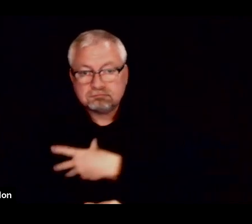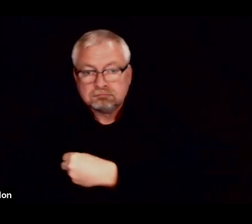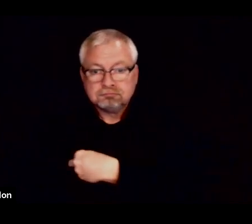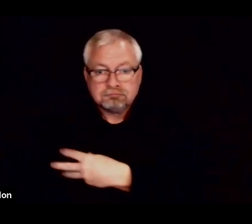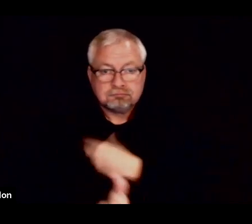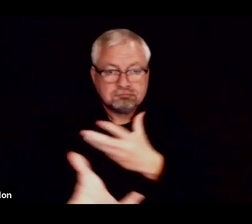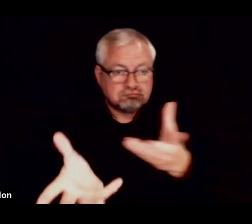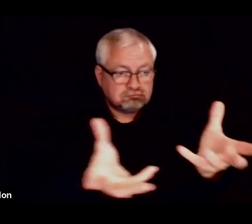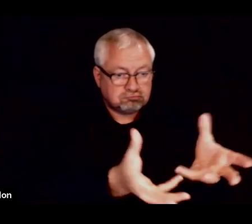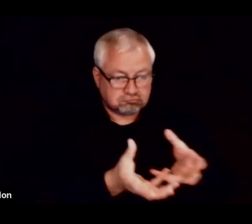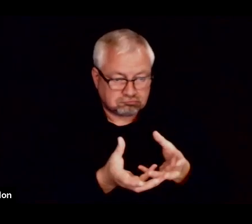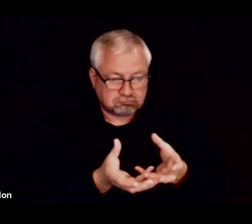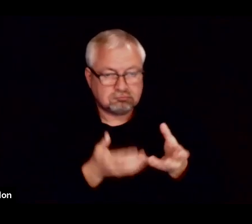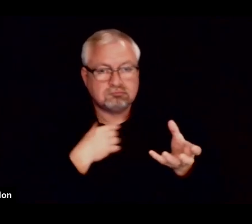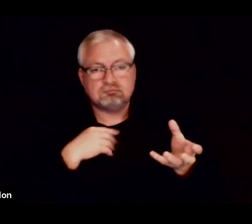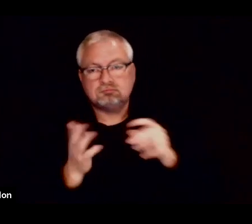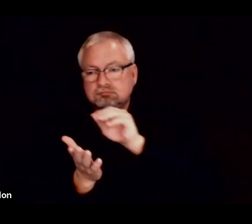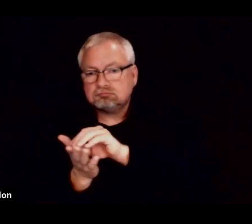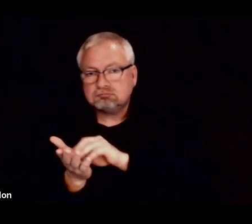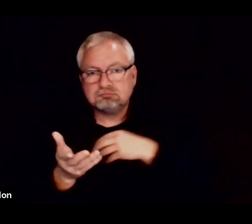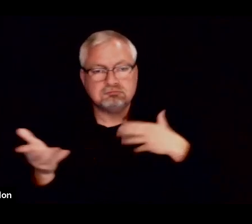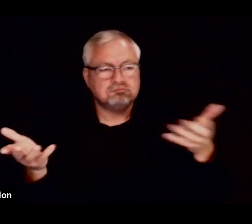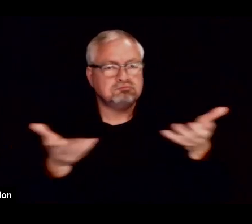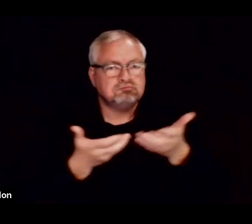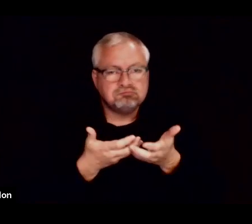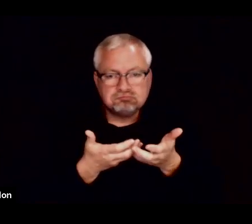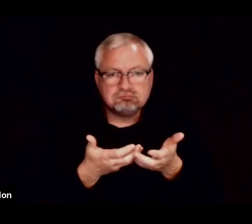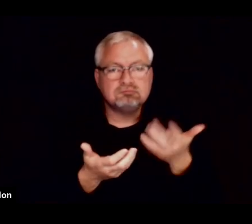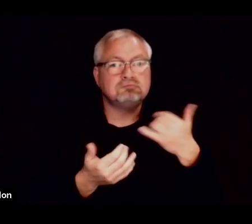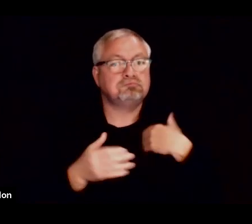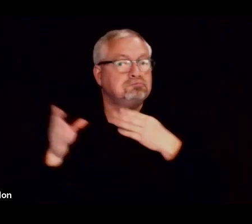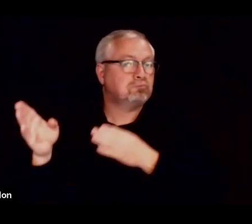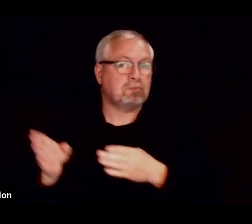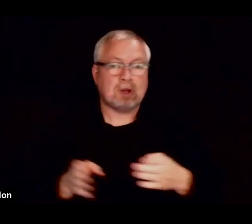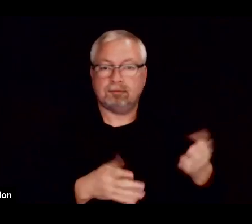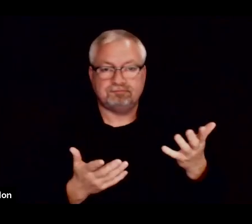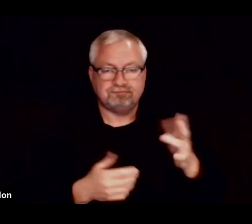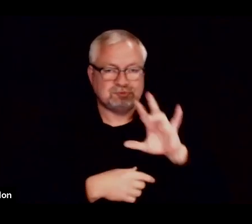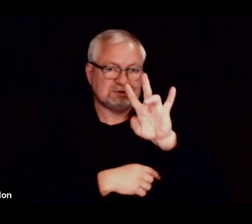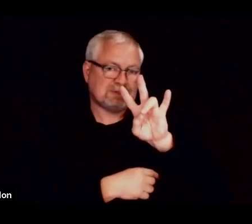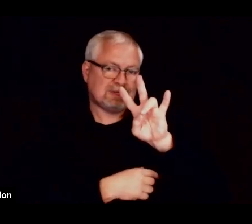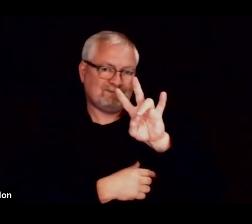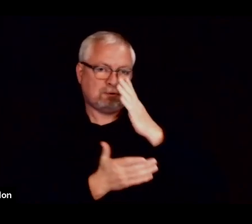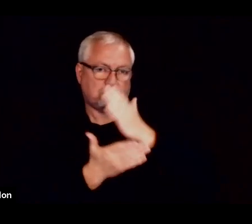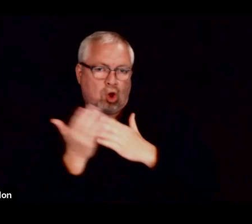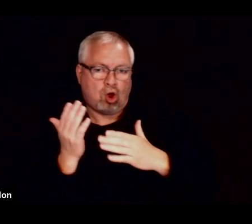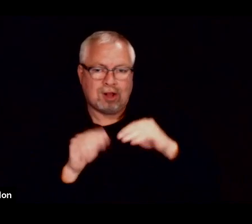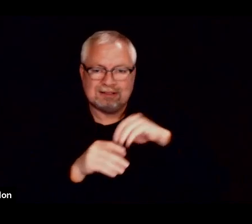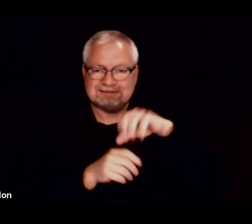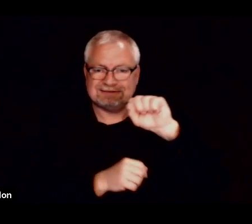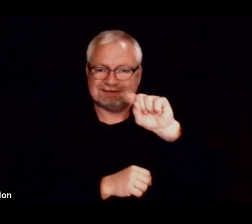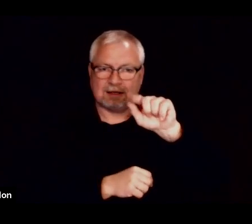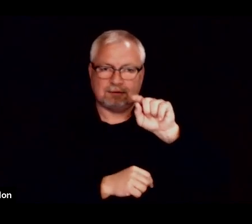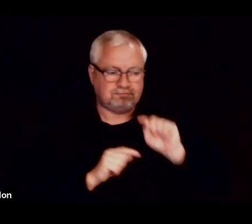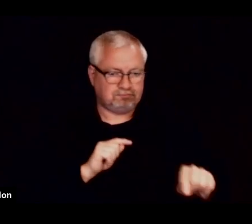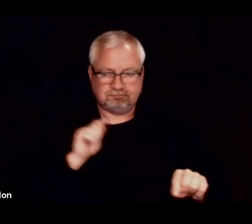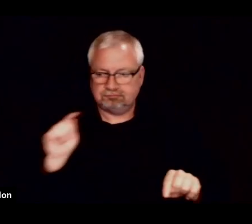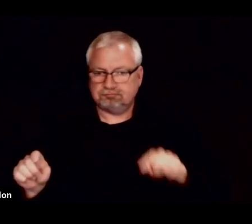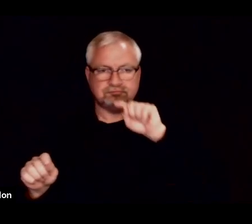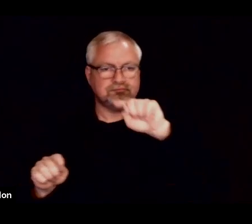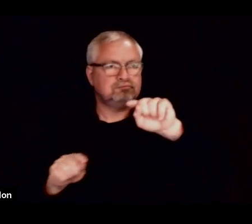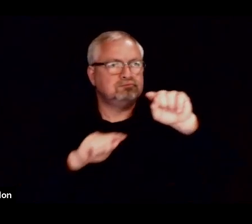planning to do this in 7 different parts of the state. We are also partnering with the University